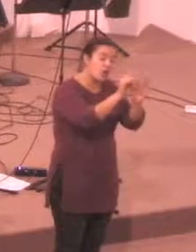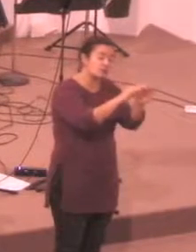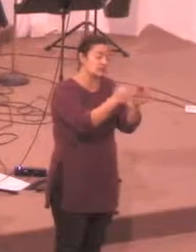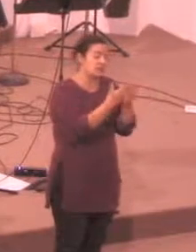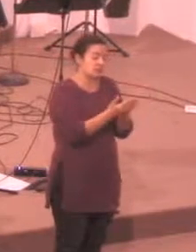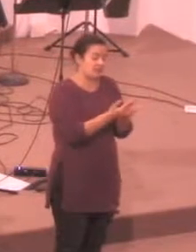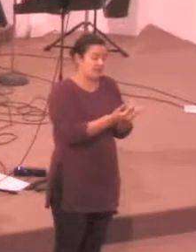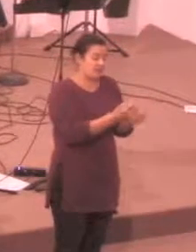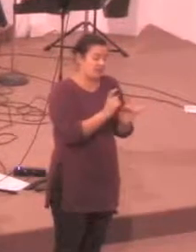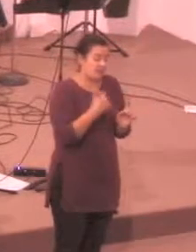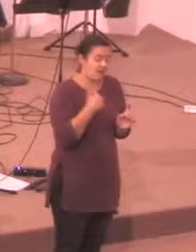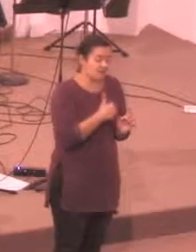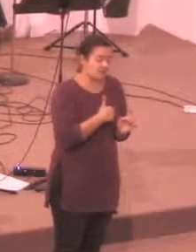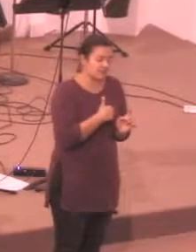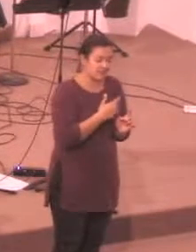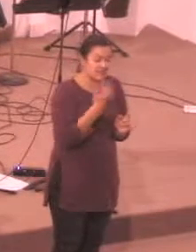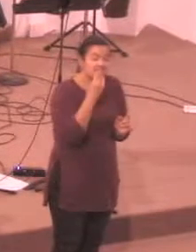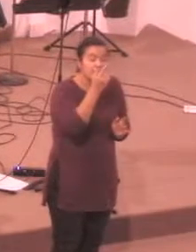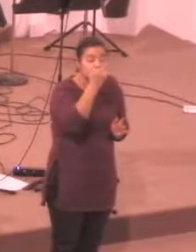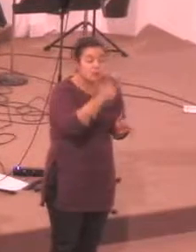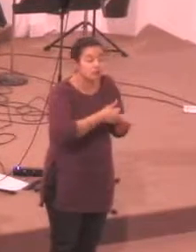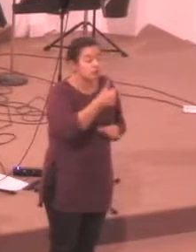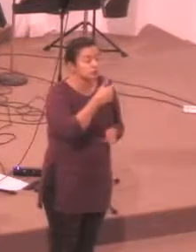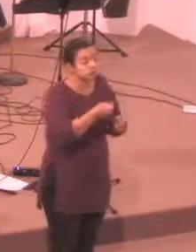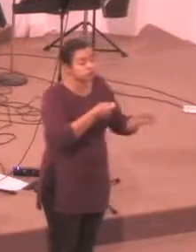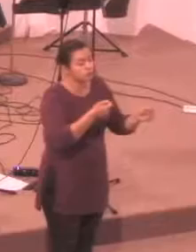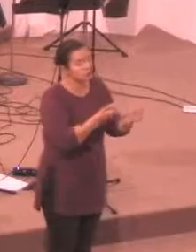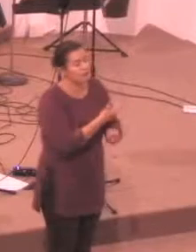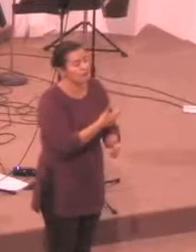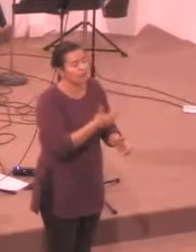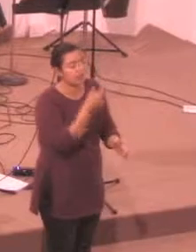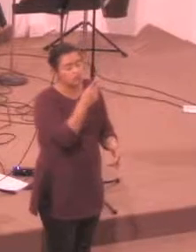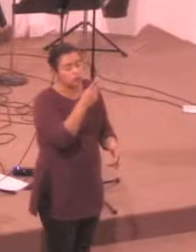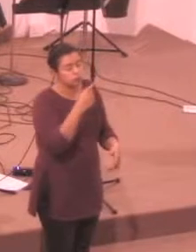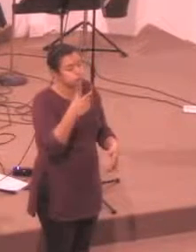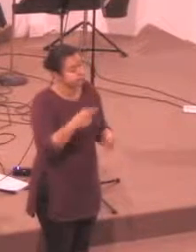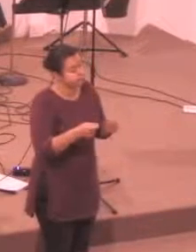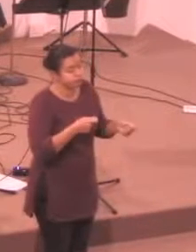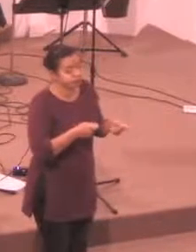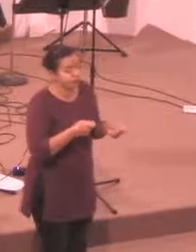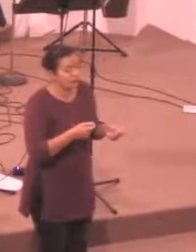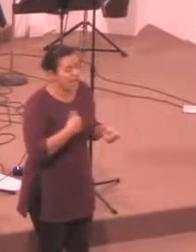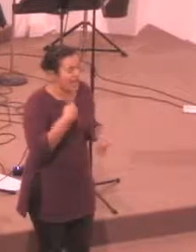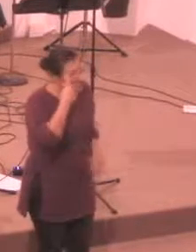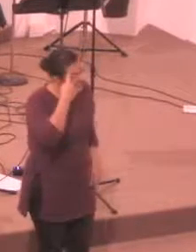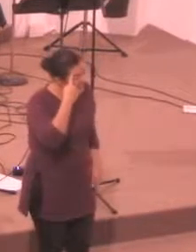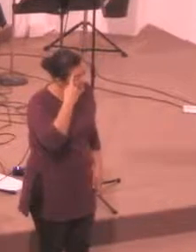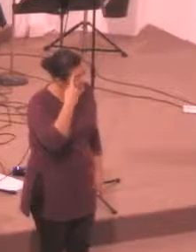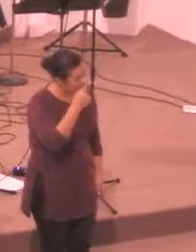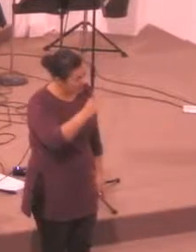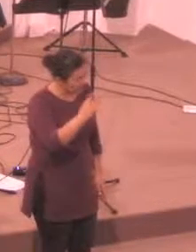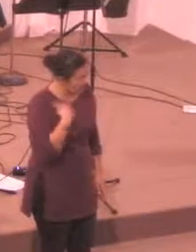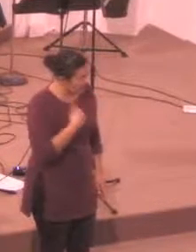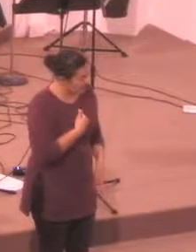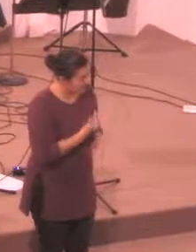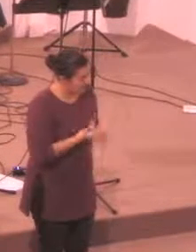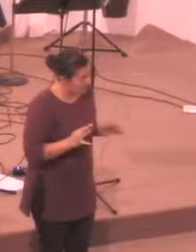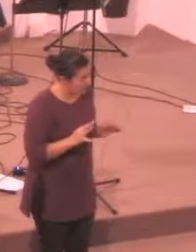charge of everything. And you're in control of everything. And I think you made a mistake when you gave us free will.